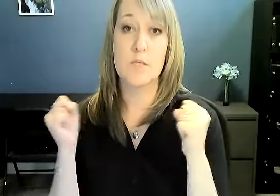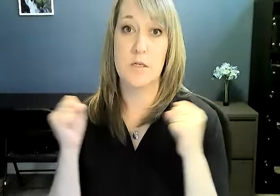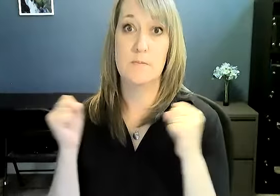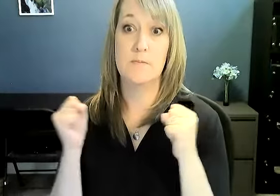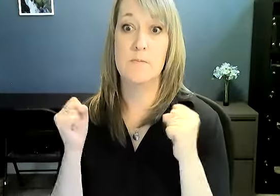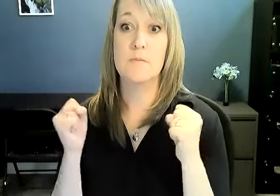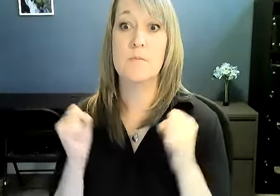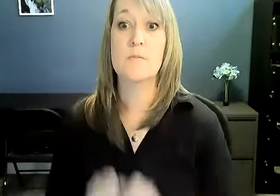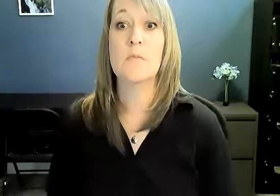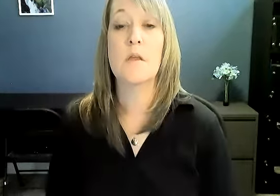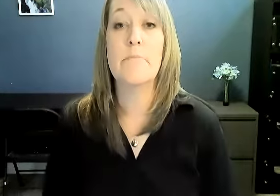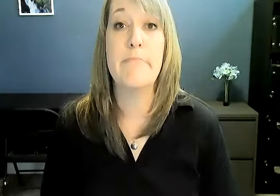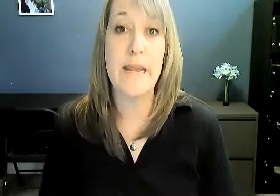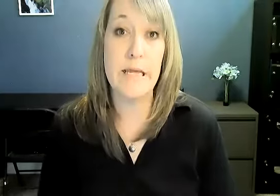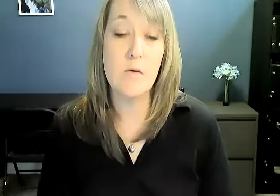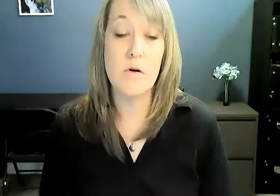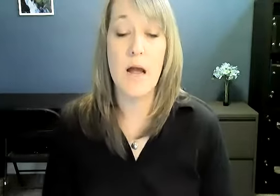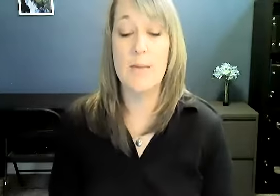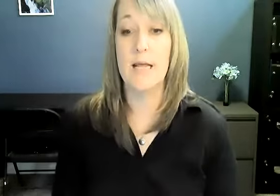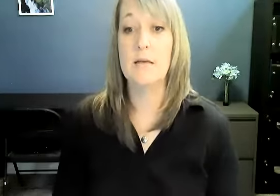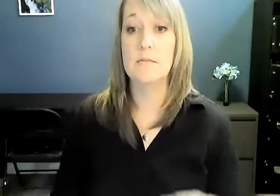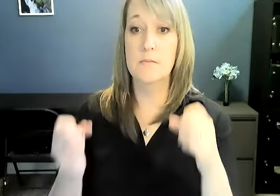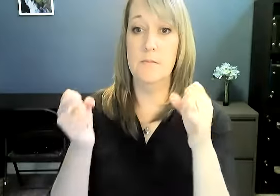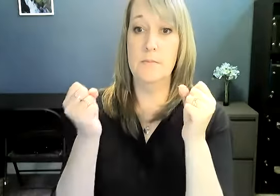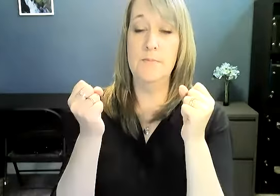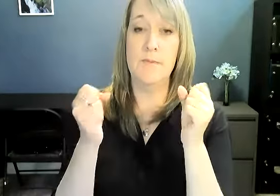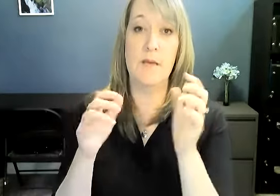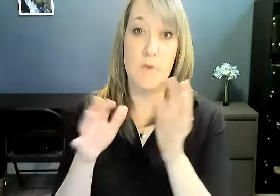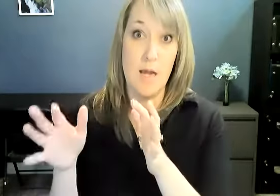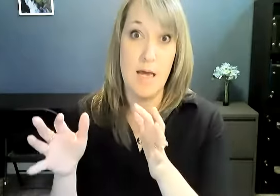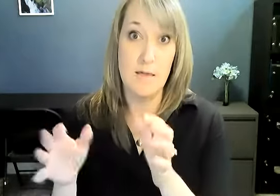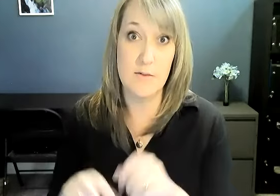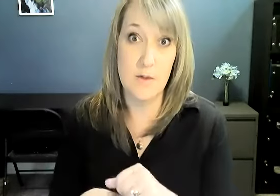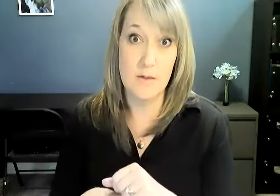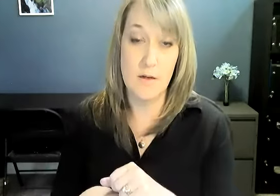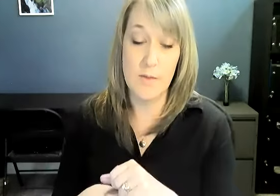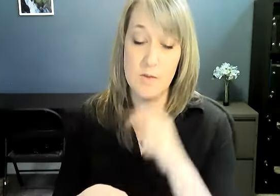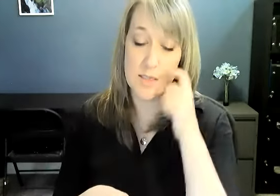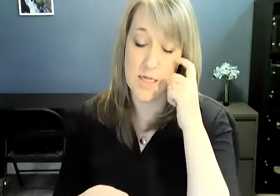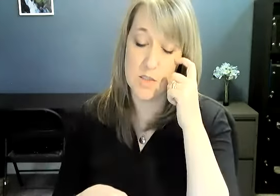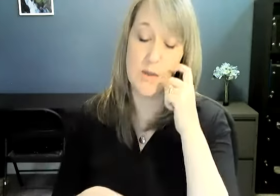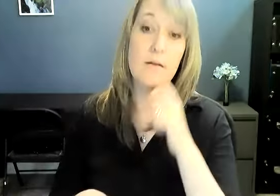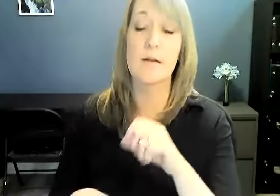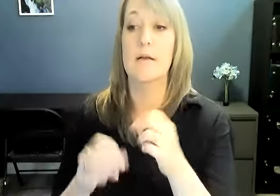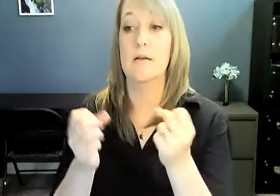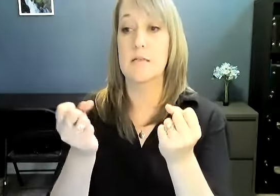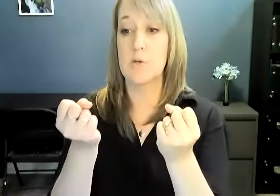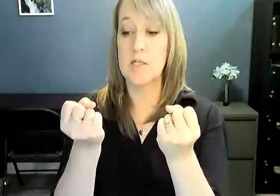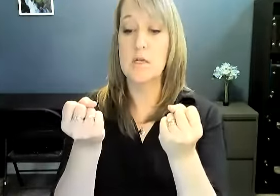winter. Many, or how many, if you want to add a different non-manual sign to it, an expression.